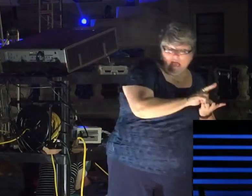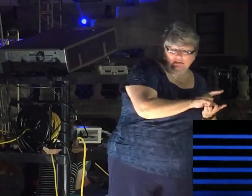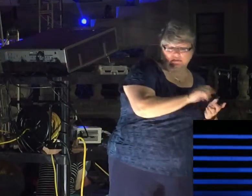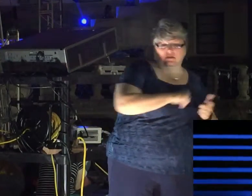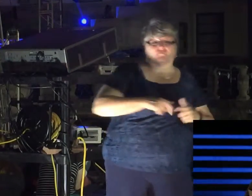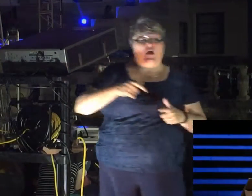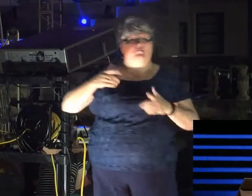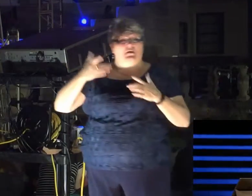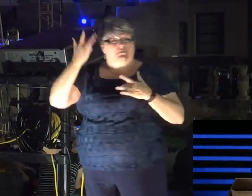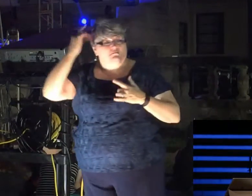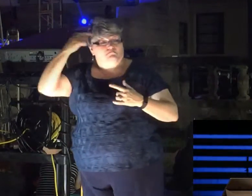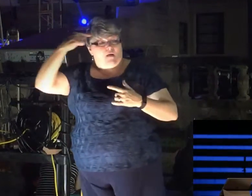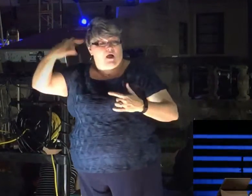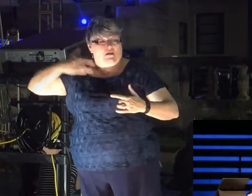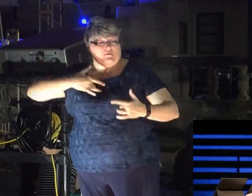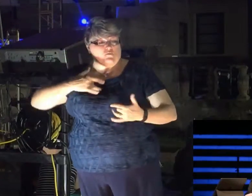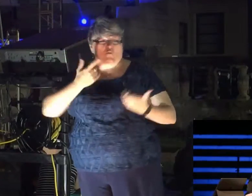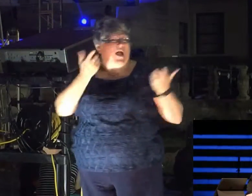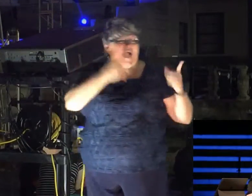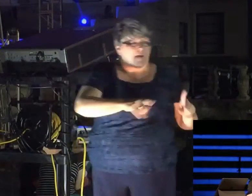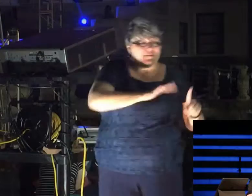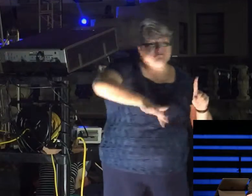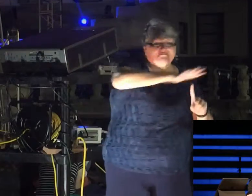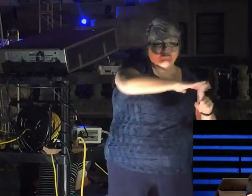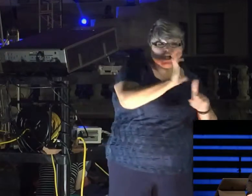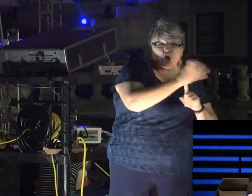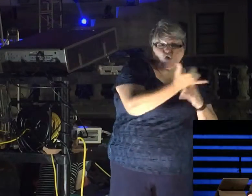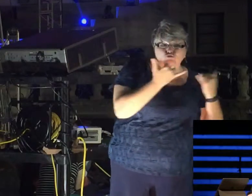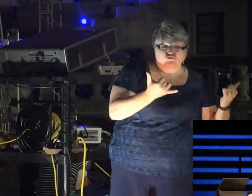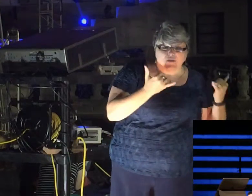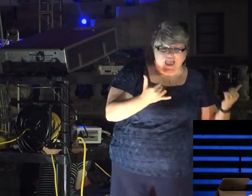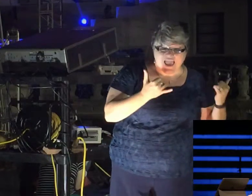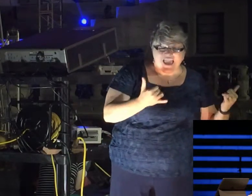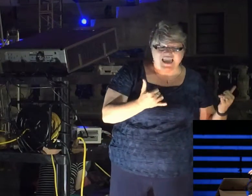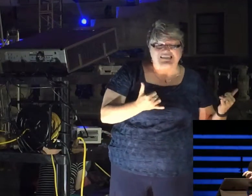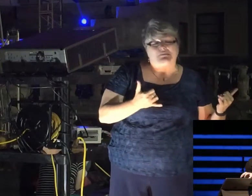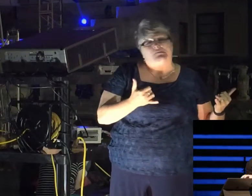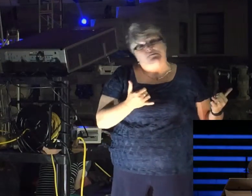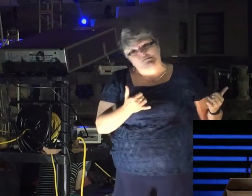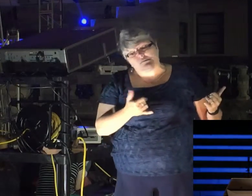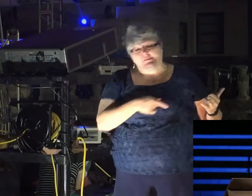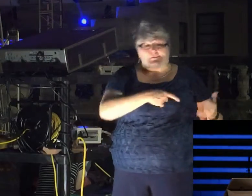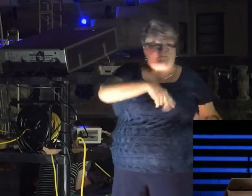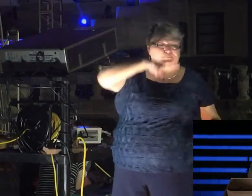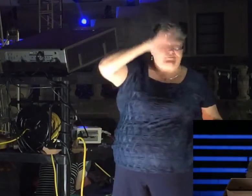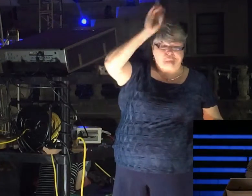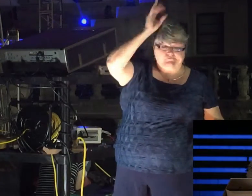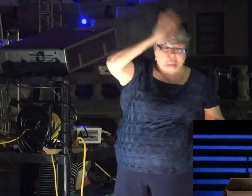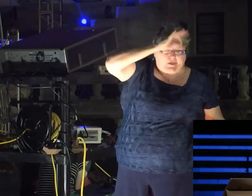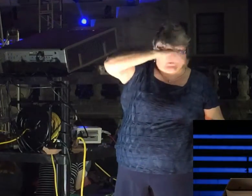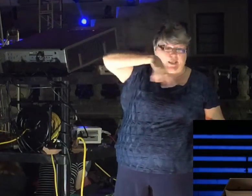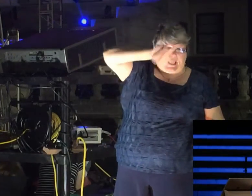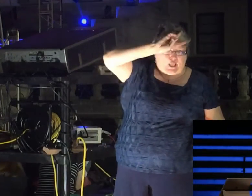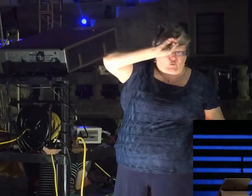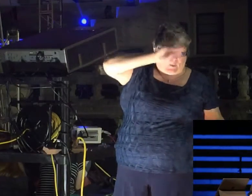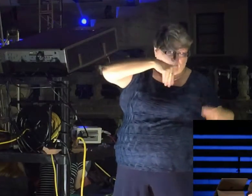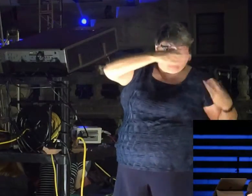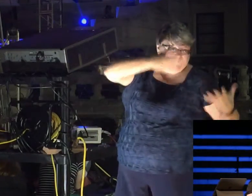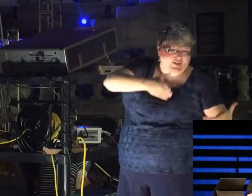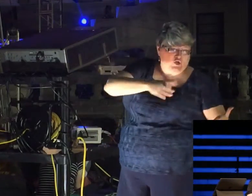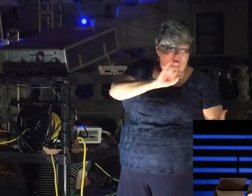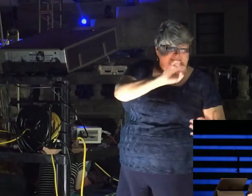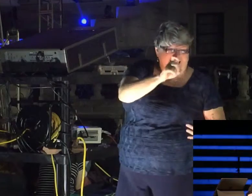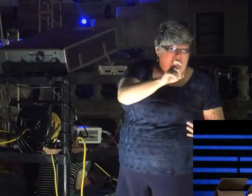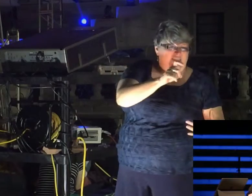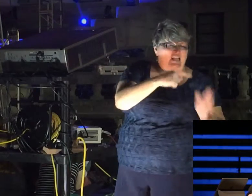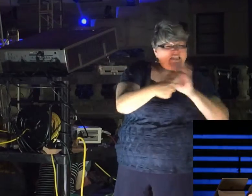from that. Because what they're doing in the culture today is they are at best ignorantly presenting